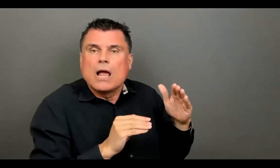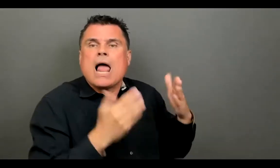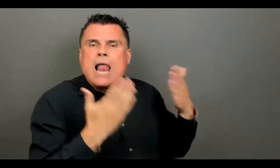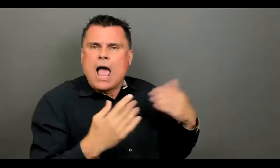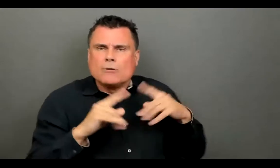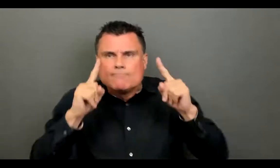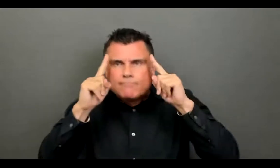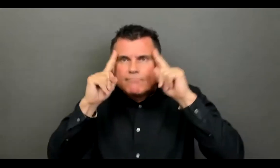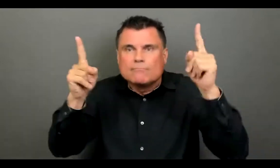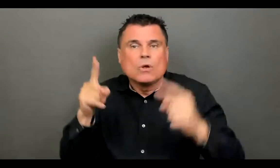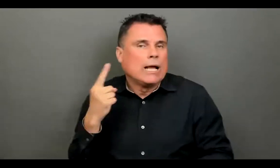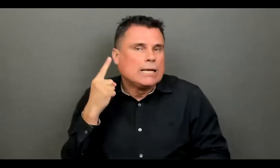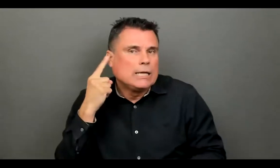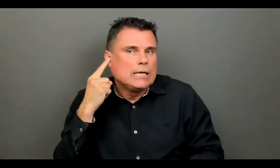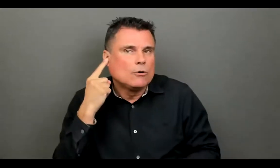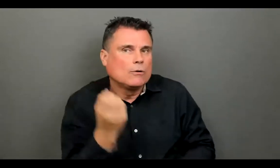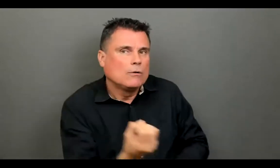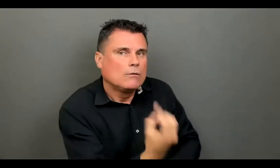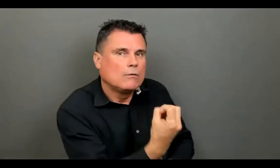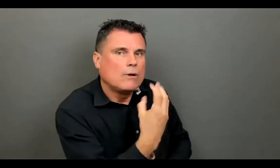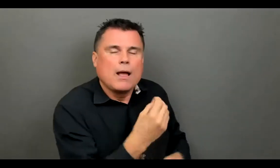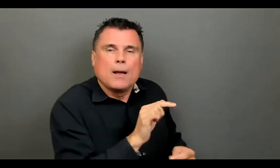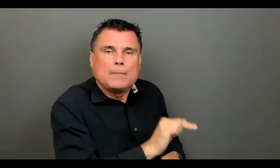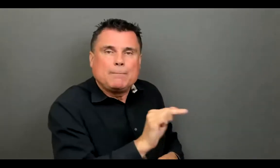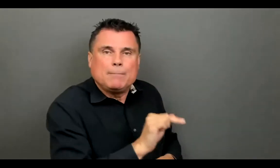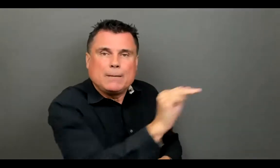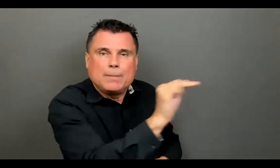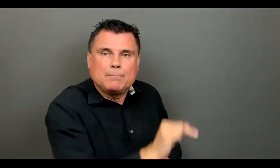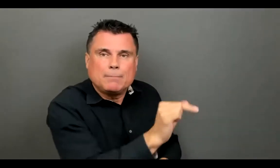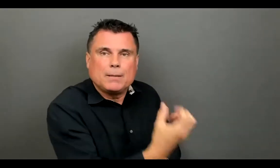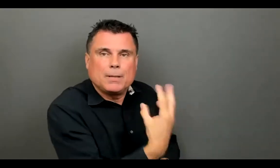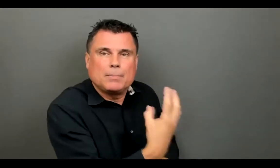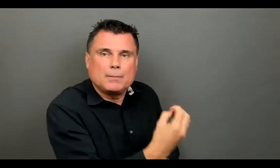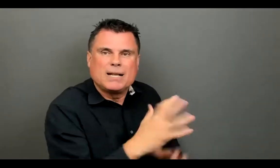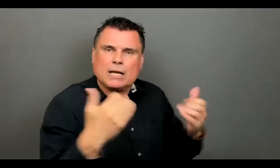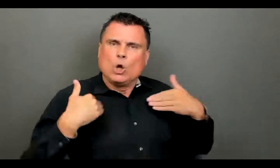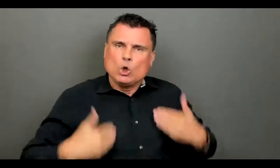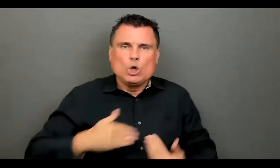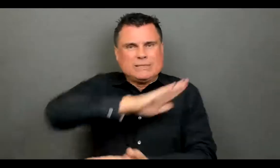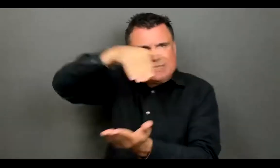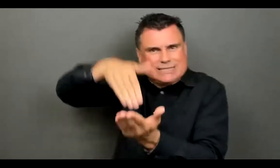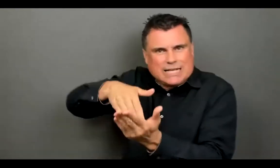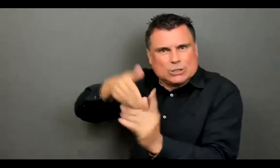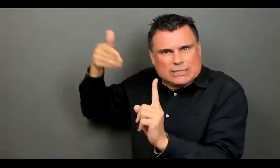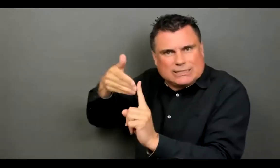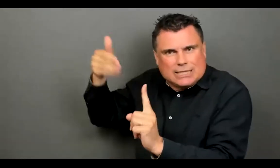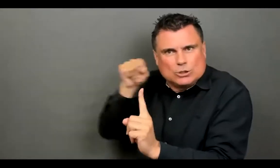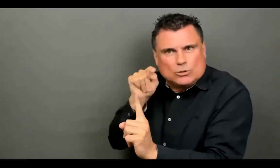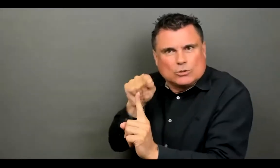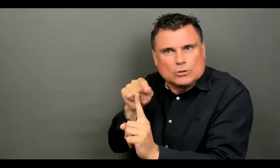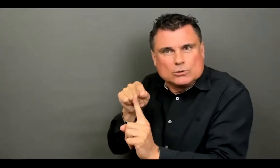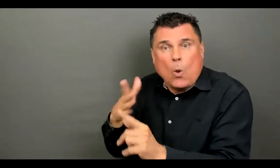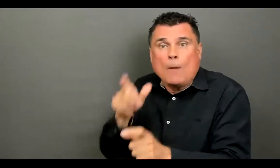tech providers to improve inclusive DRR approaches. So ultimately, we believe that it's only by having better data